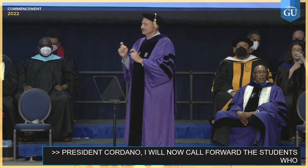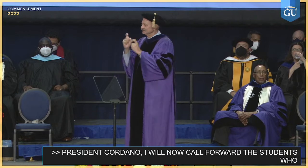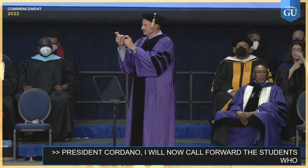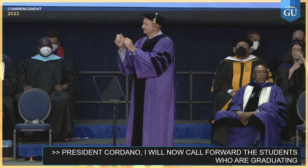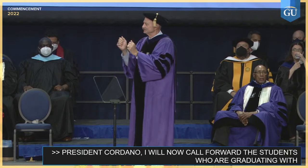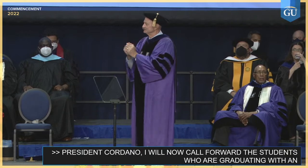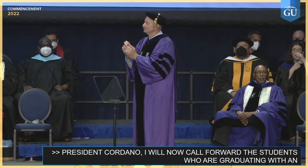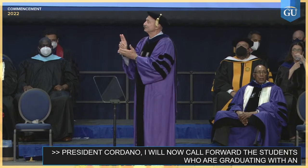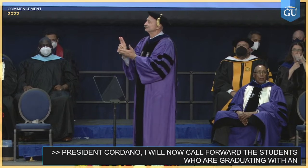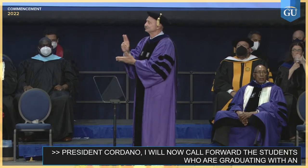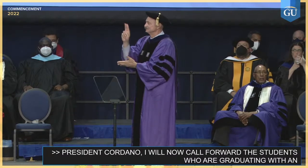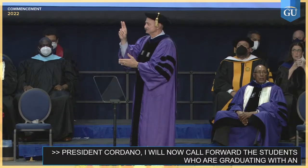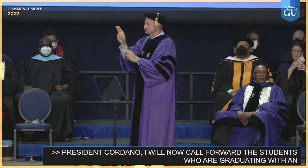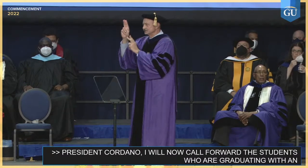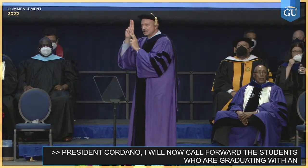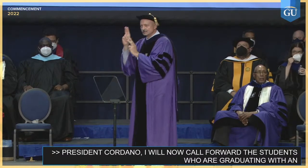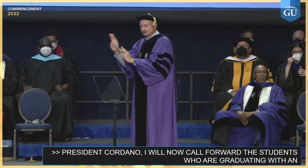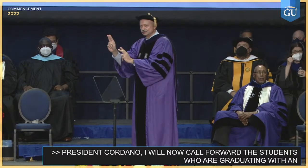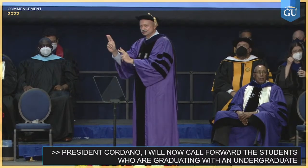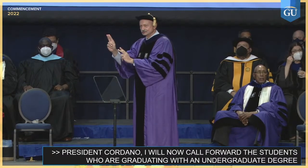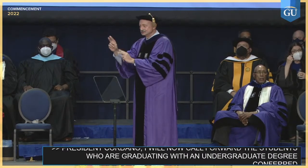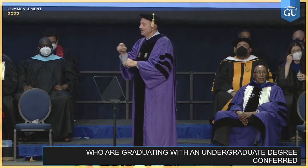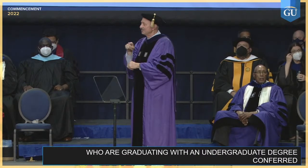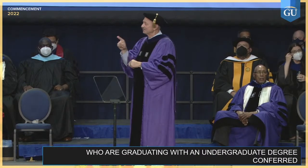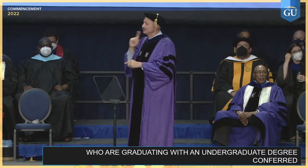degree conferred with university honors.